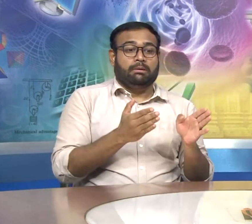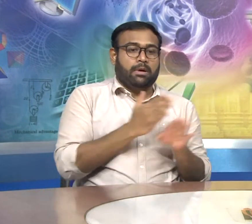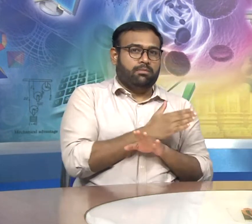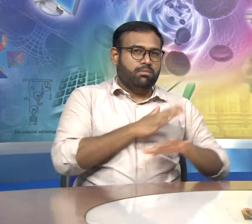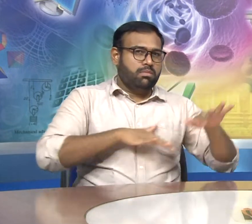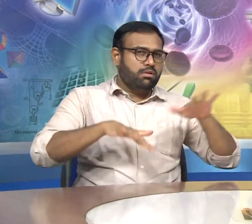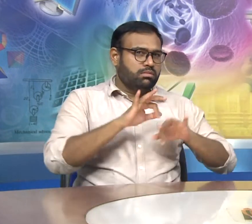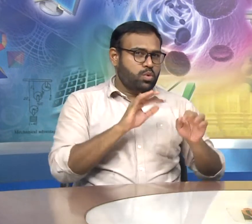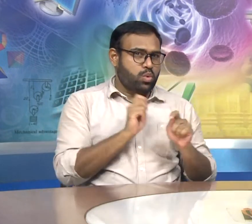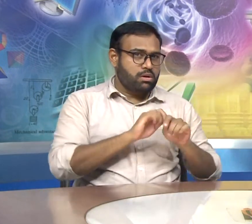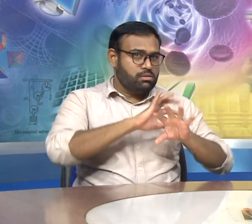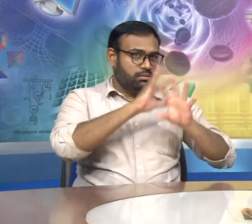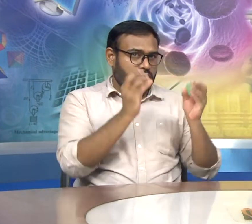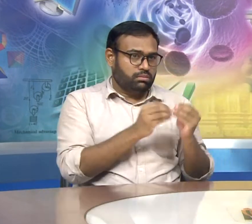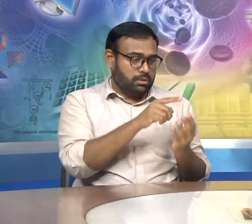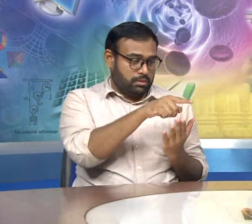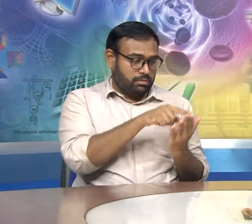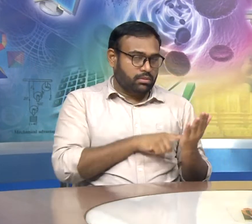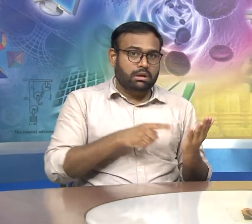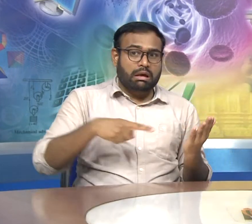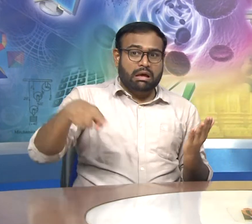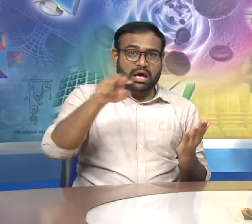anticipation of need.